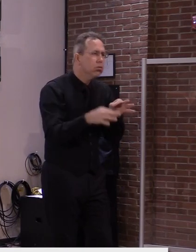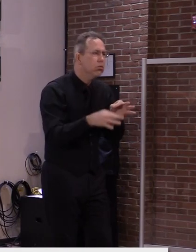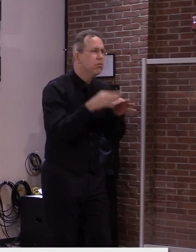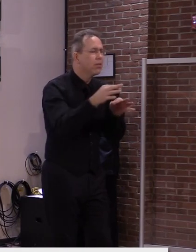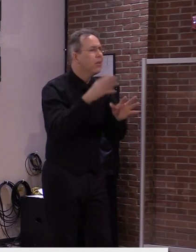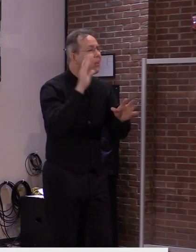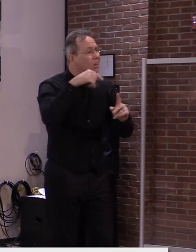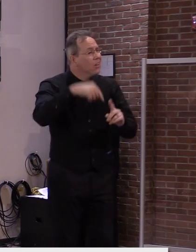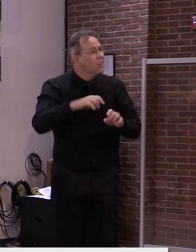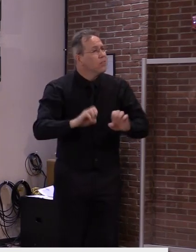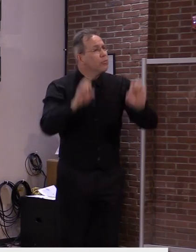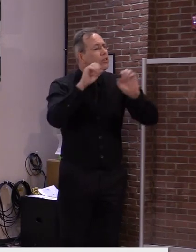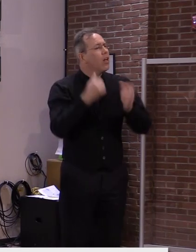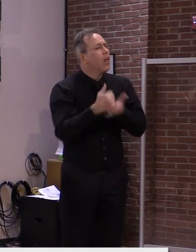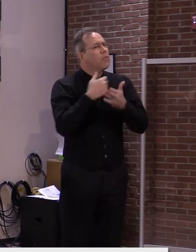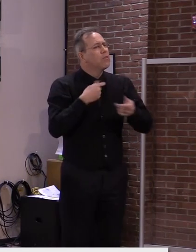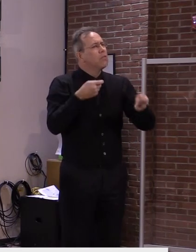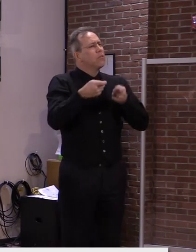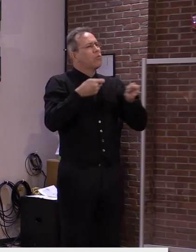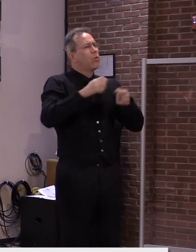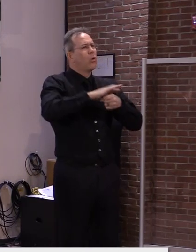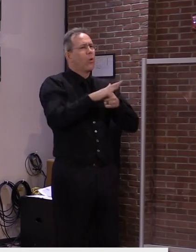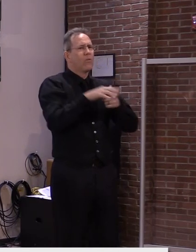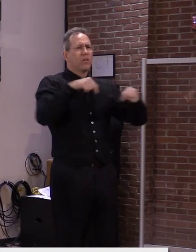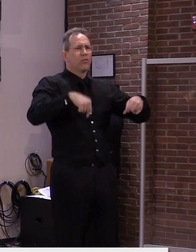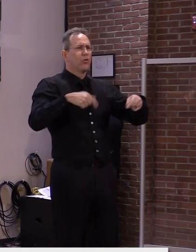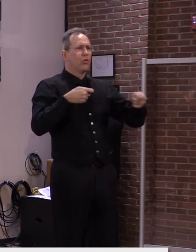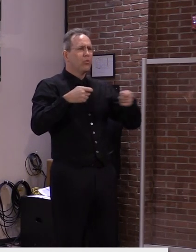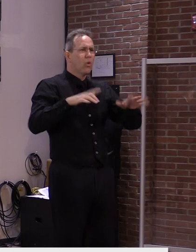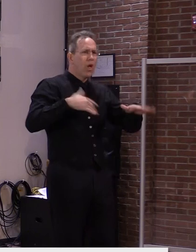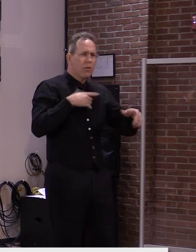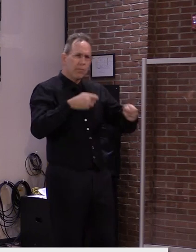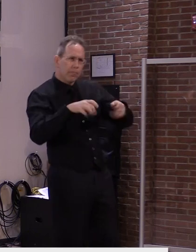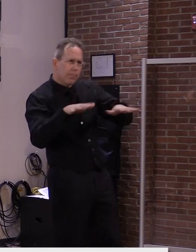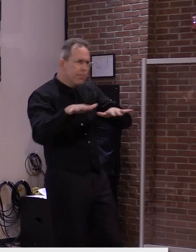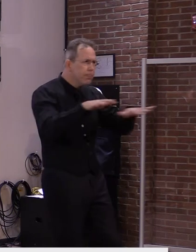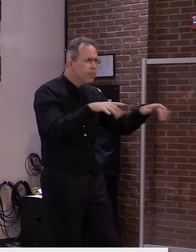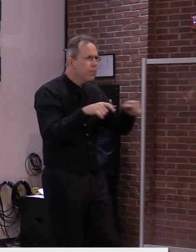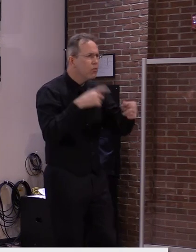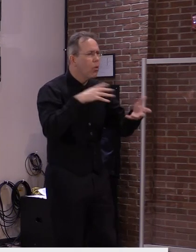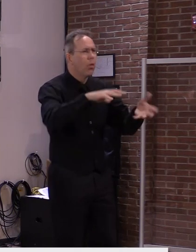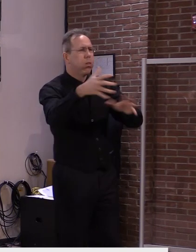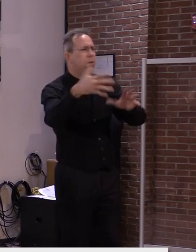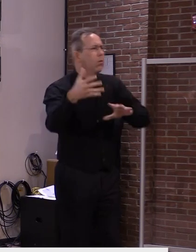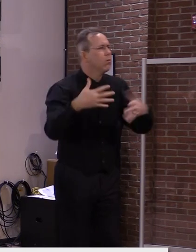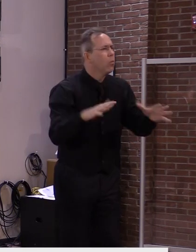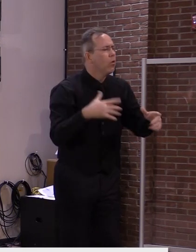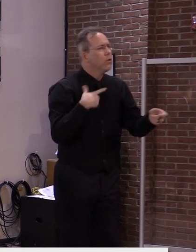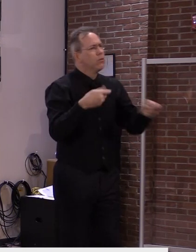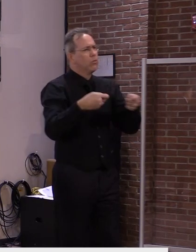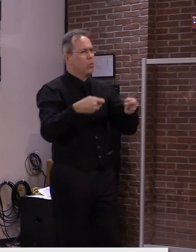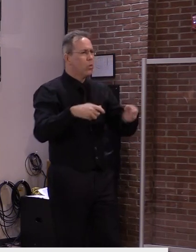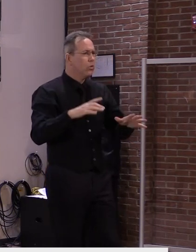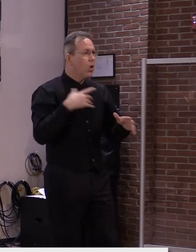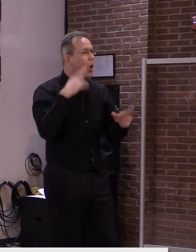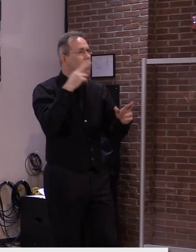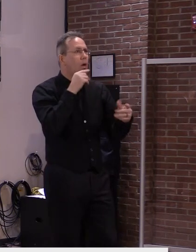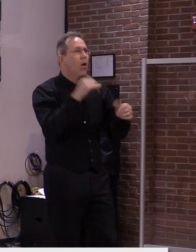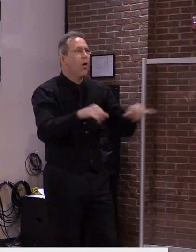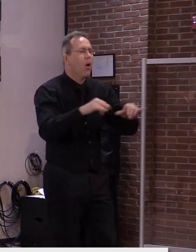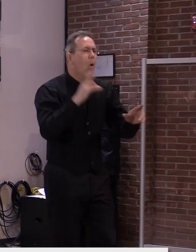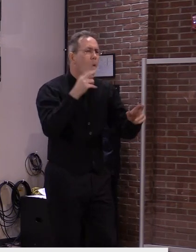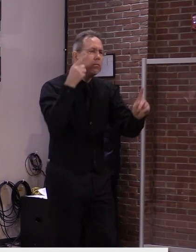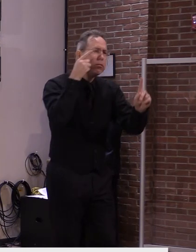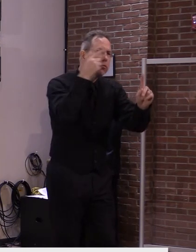hopeful there won't be too many more of these extensions in the future. As we vaccinate more Vermonters, particularly those vulnerable